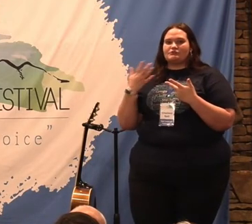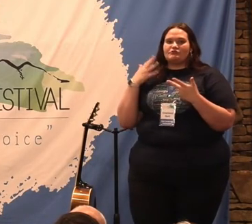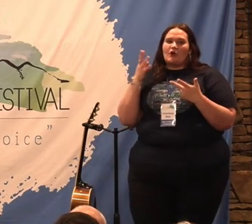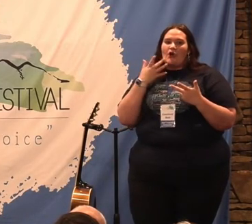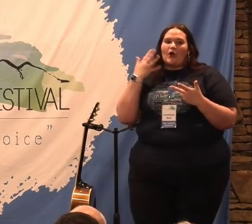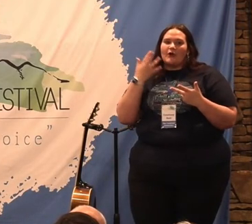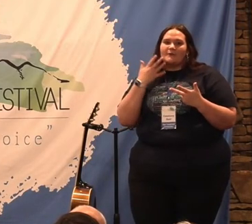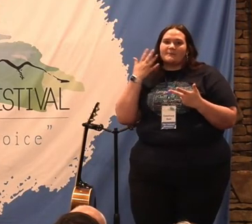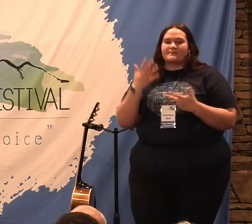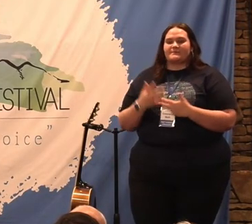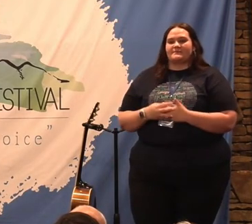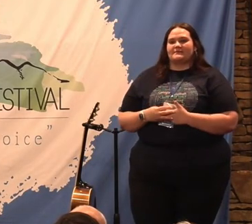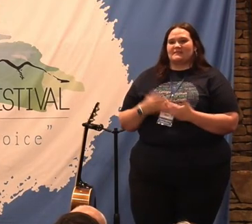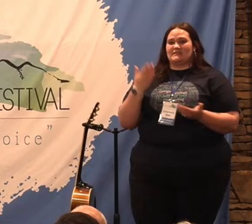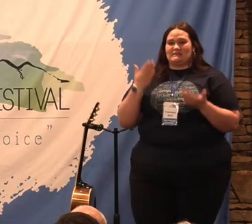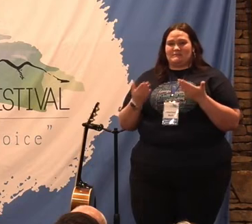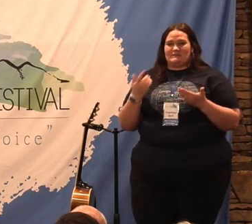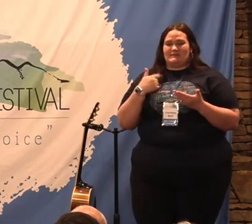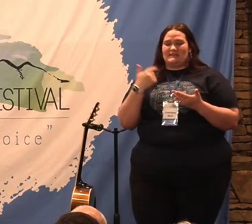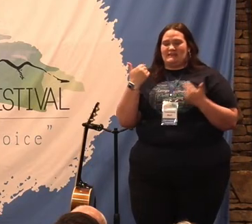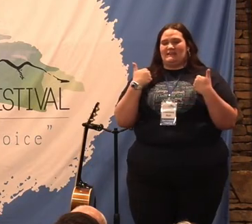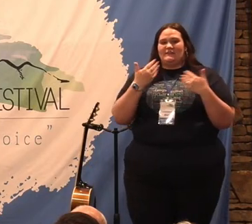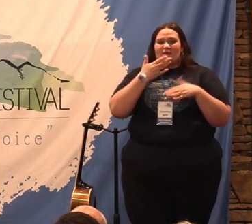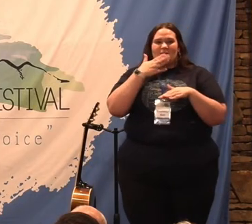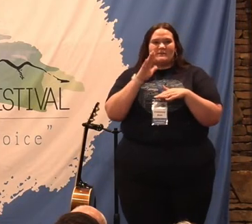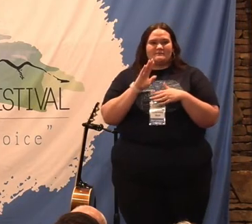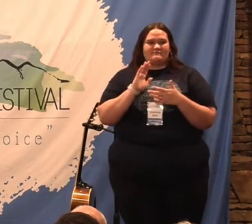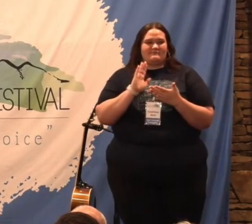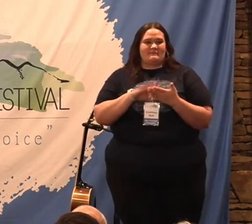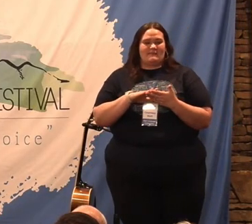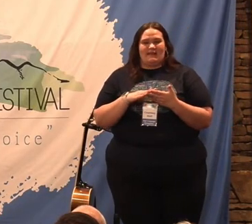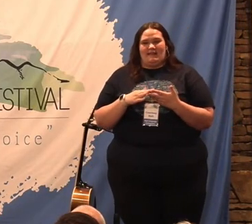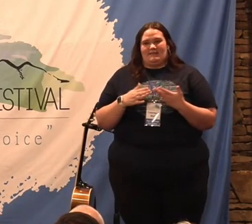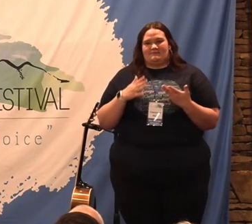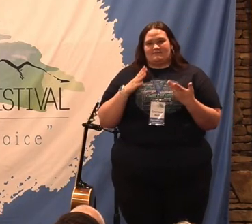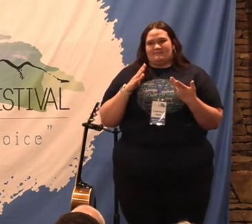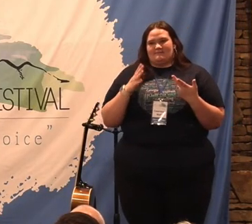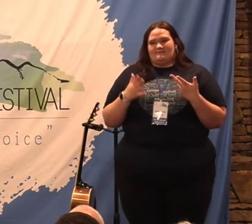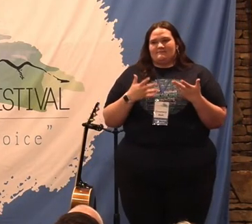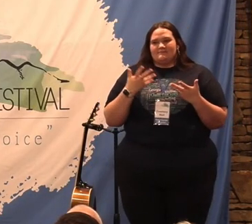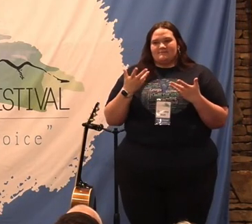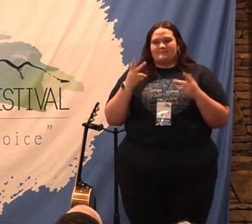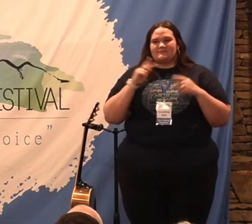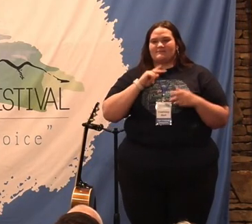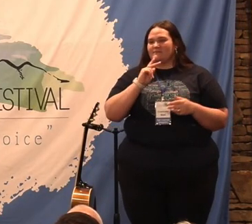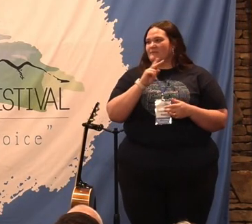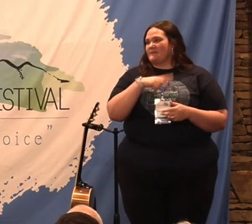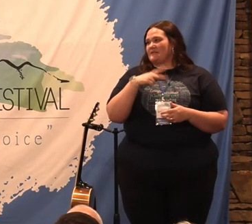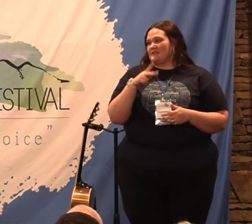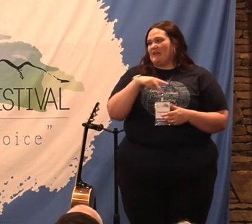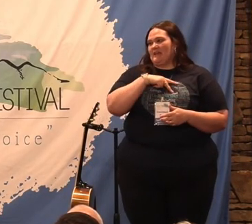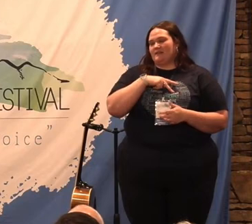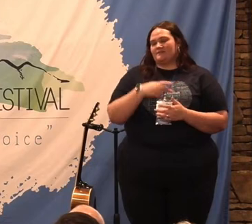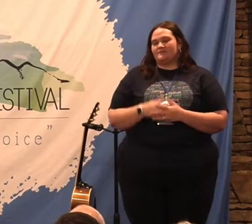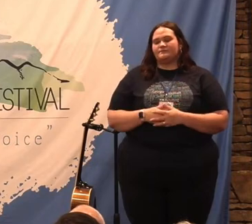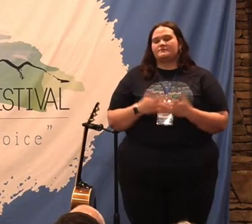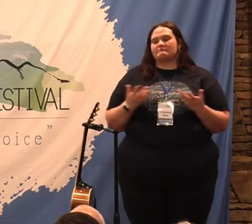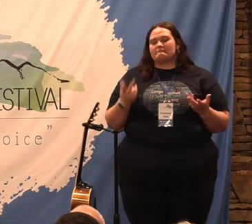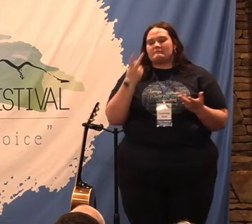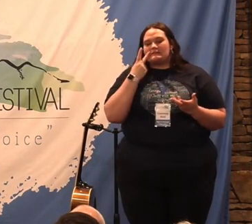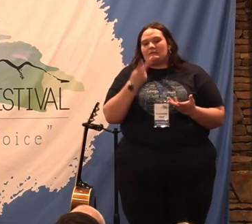Maybe I've just got a bad case of sour grapes. Well, said the groundhog, I concede, you are somewhat